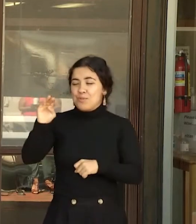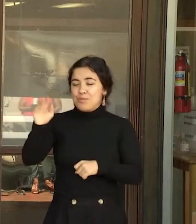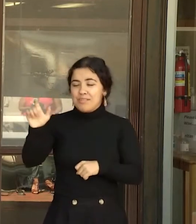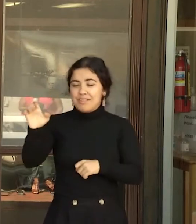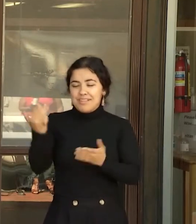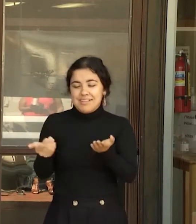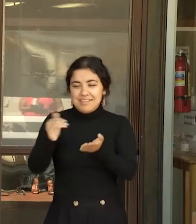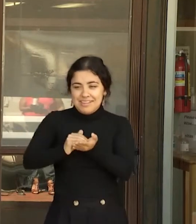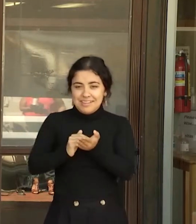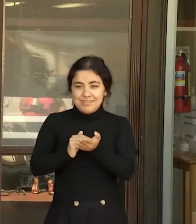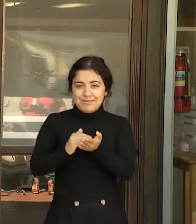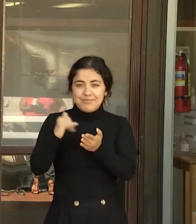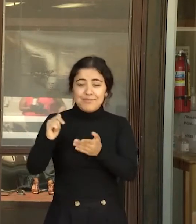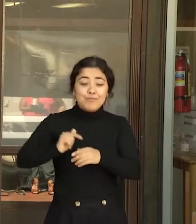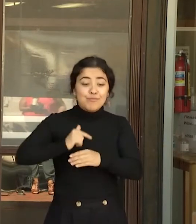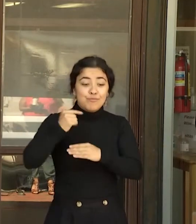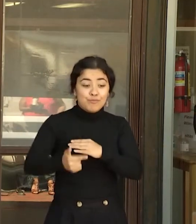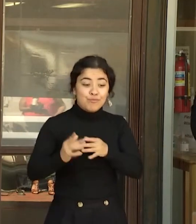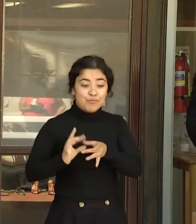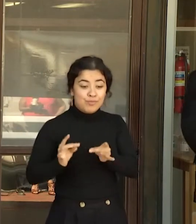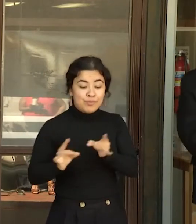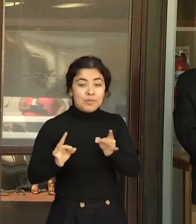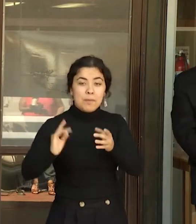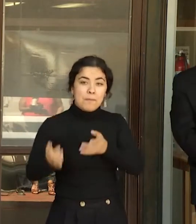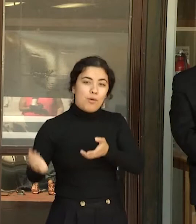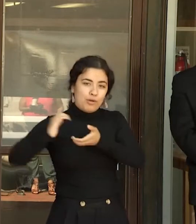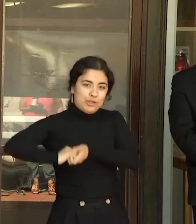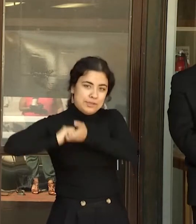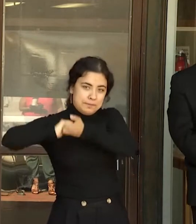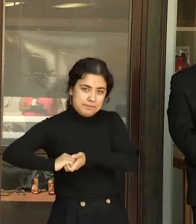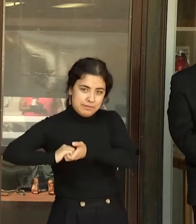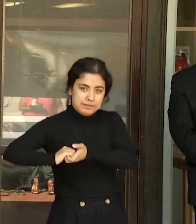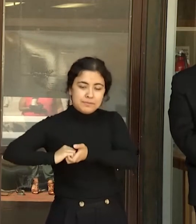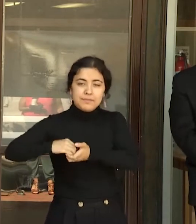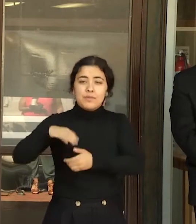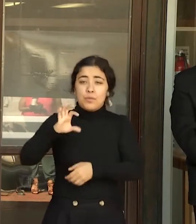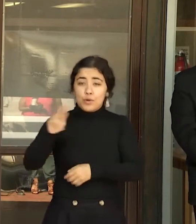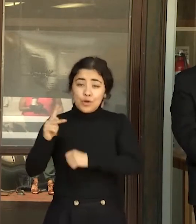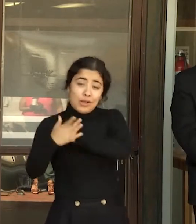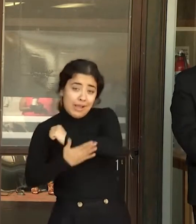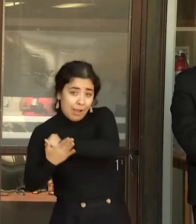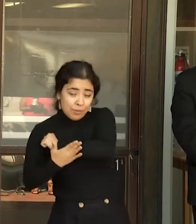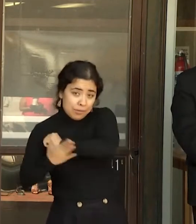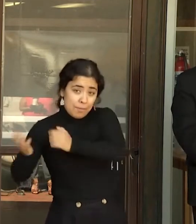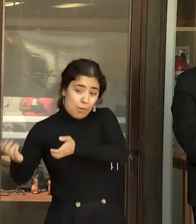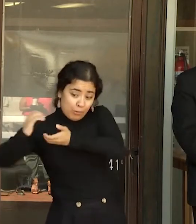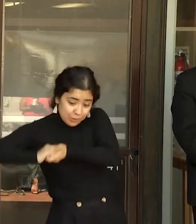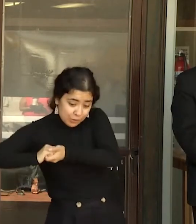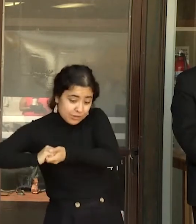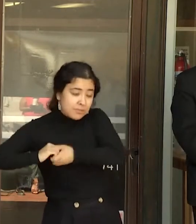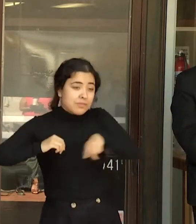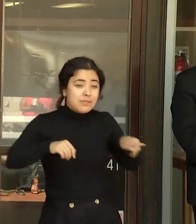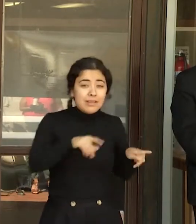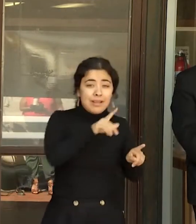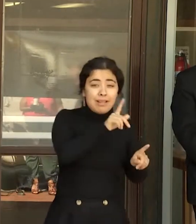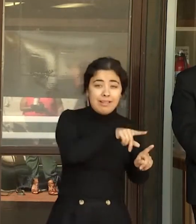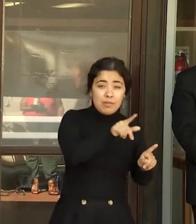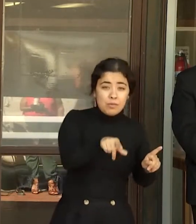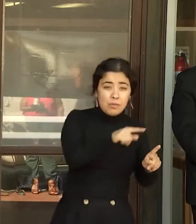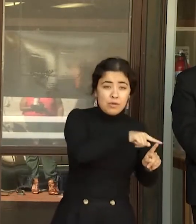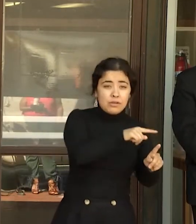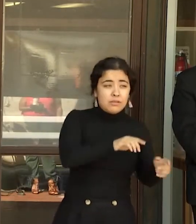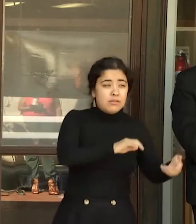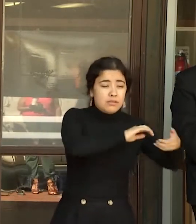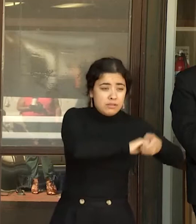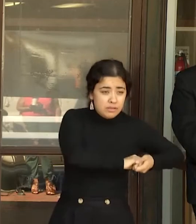And that leads me to talk about partnerships. Without partnerships with Cook County, without partnerships from partners such as landlords, such as Roman Revere, who's here